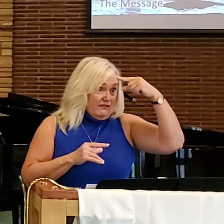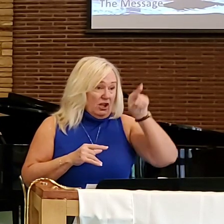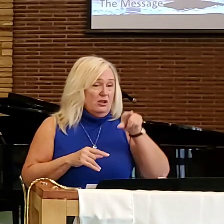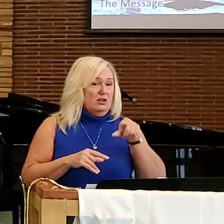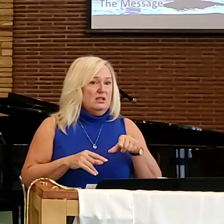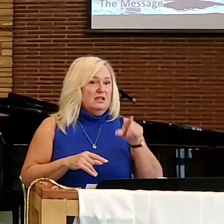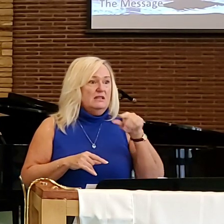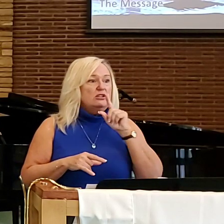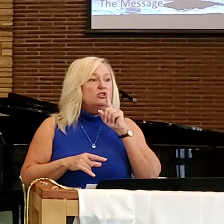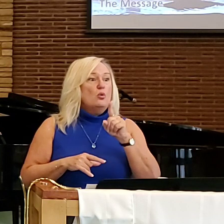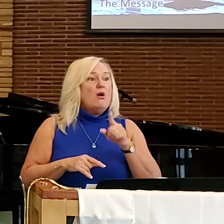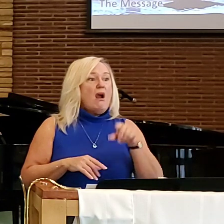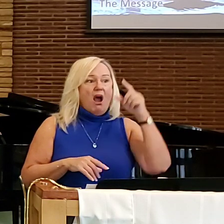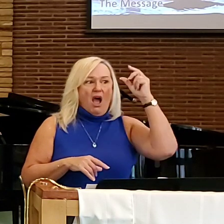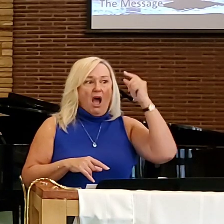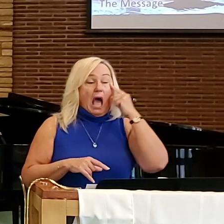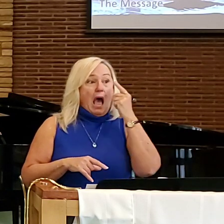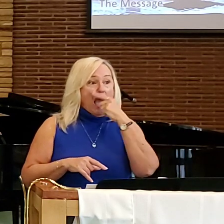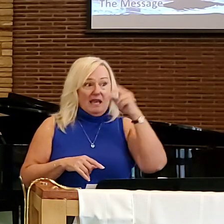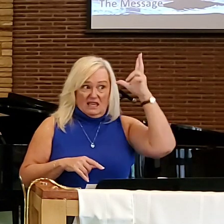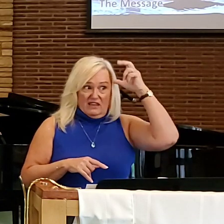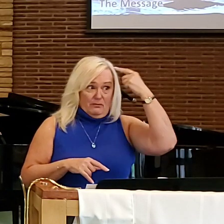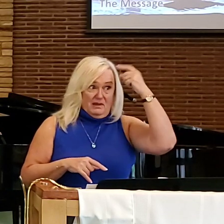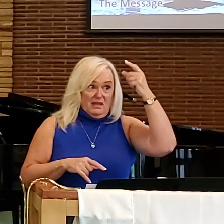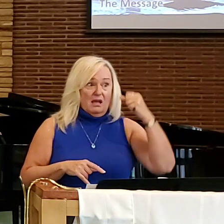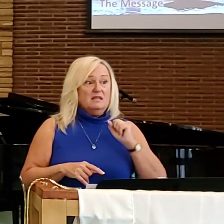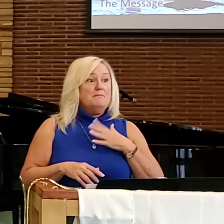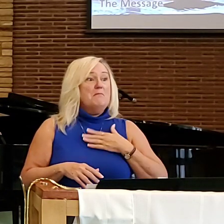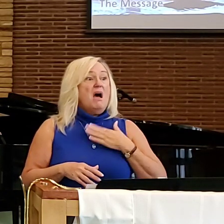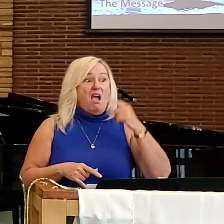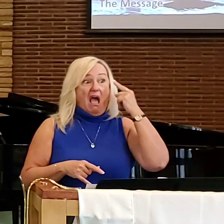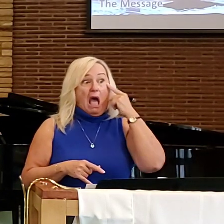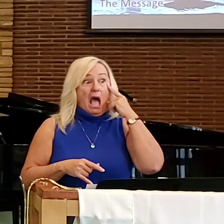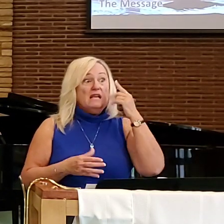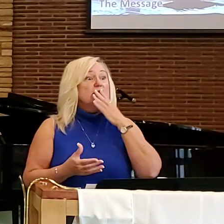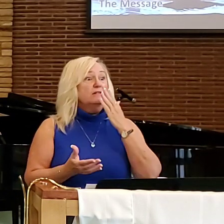is your eye evil because my eye is good?